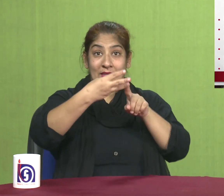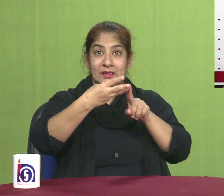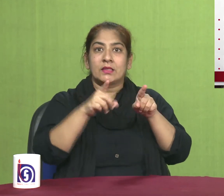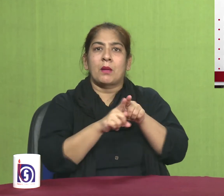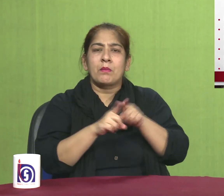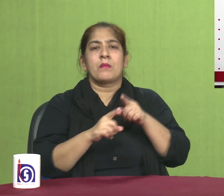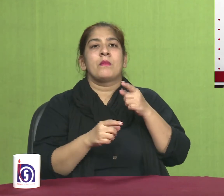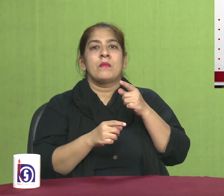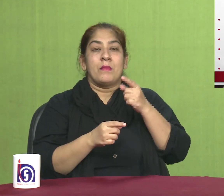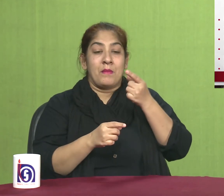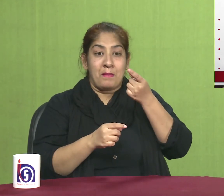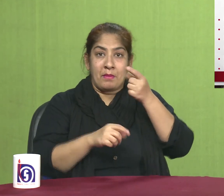flexibility. The second is